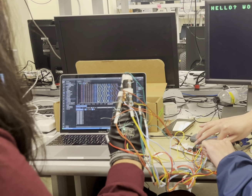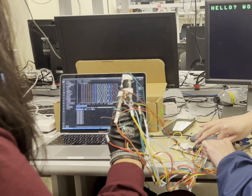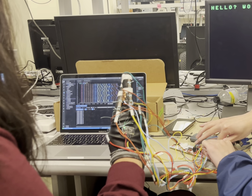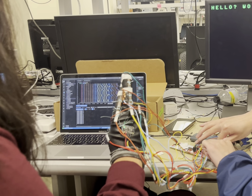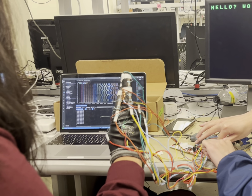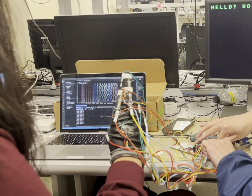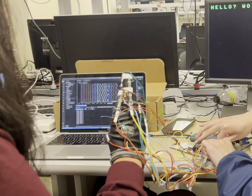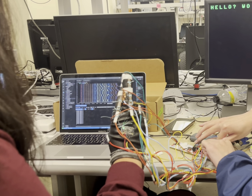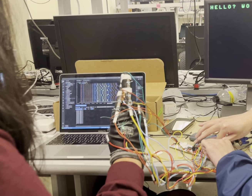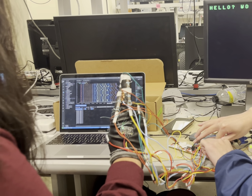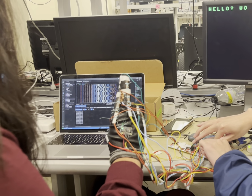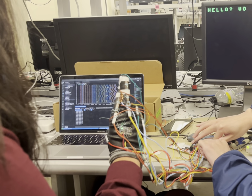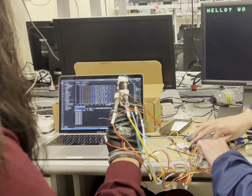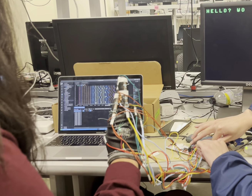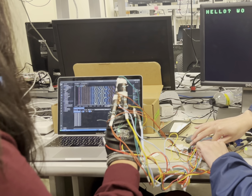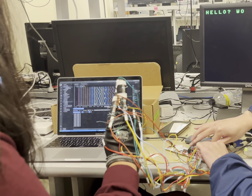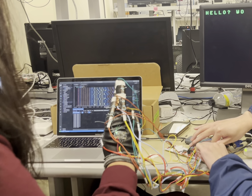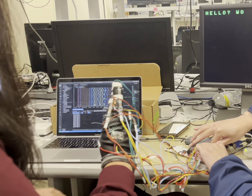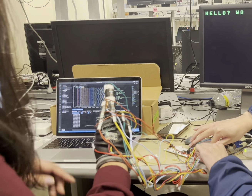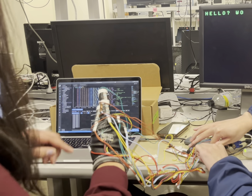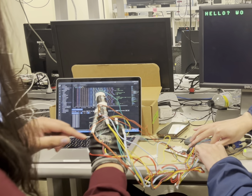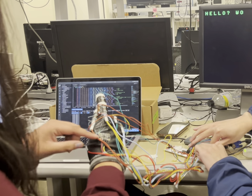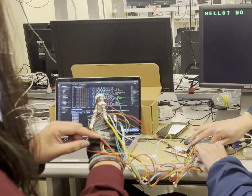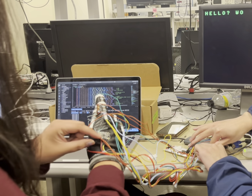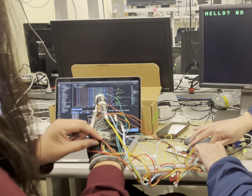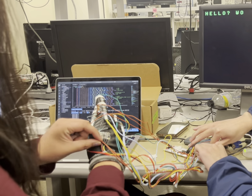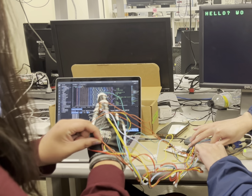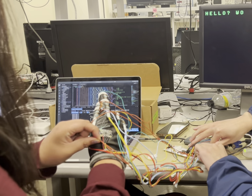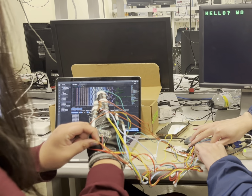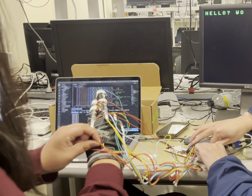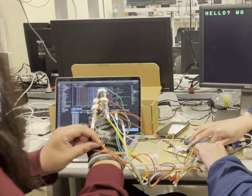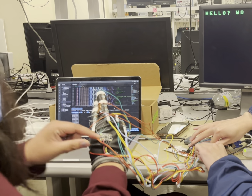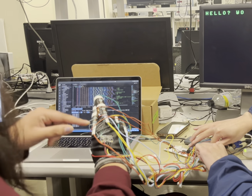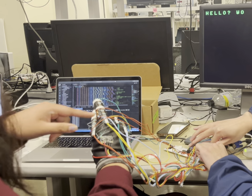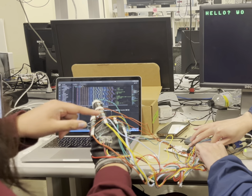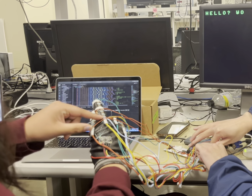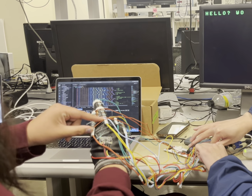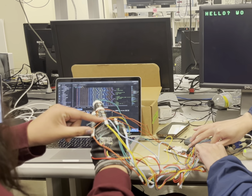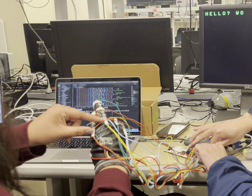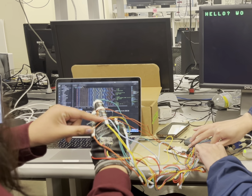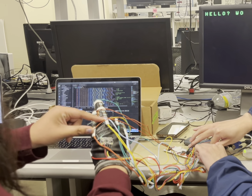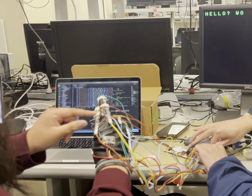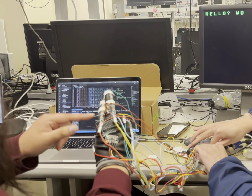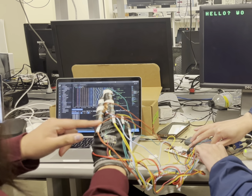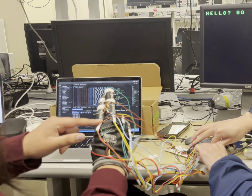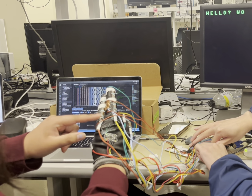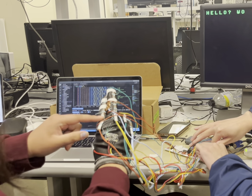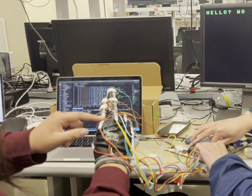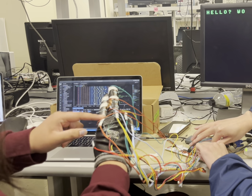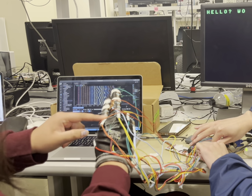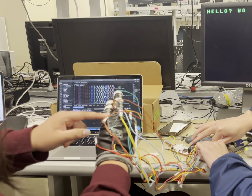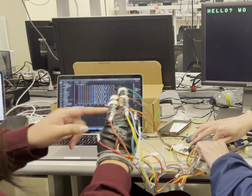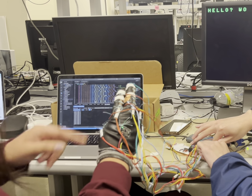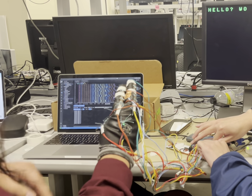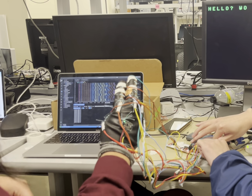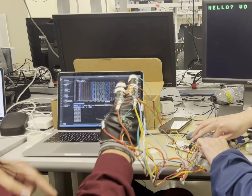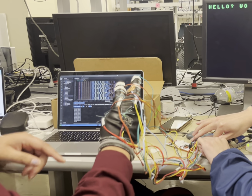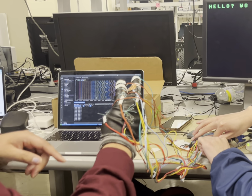bit hard because sometimes we realized a problem with the flex sensors where when